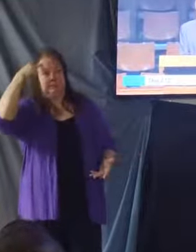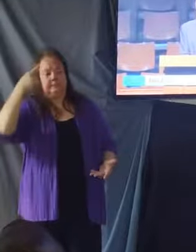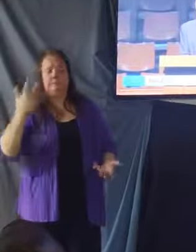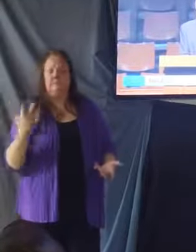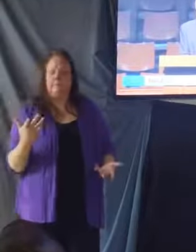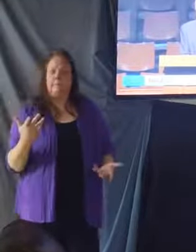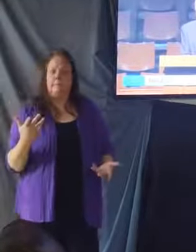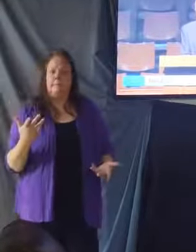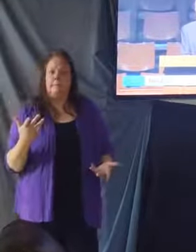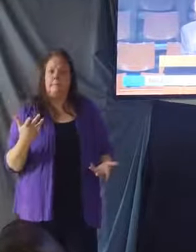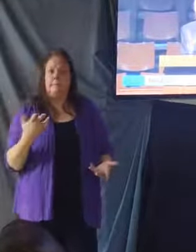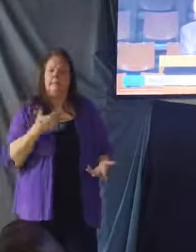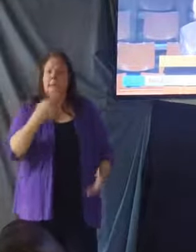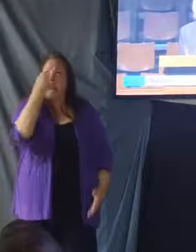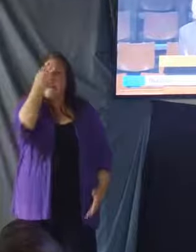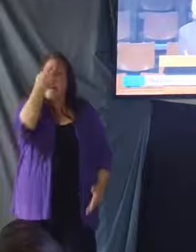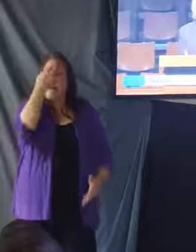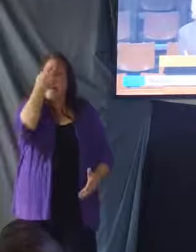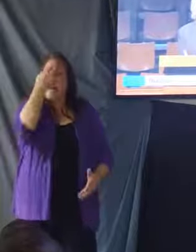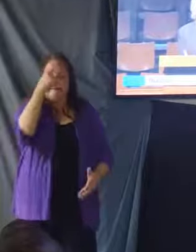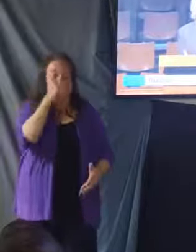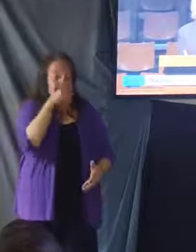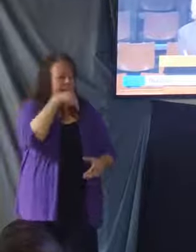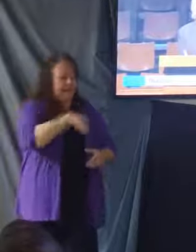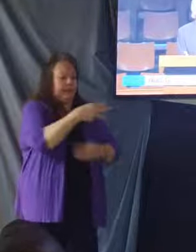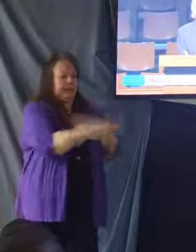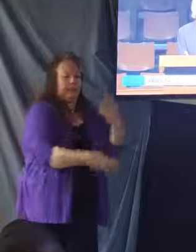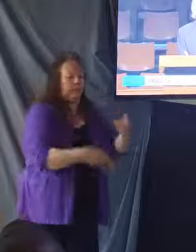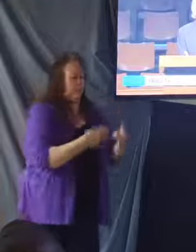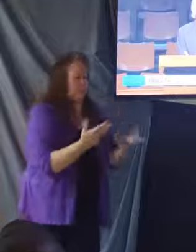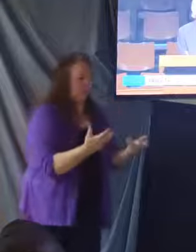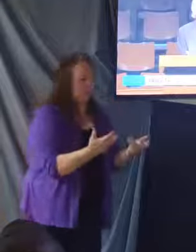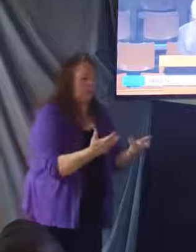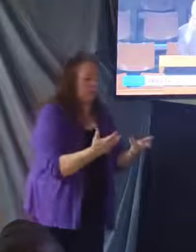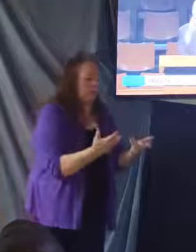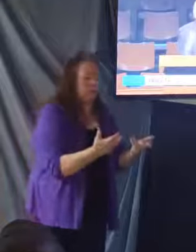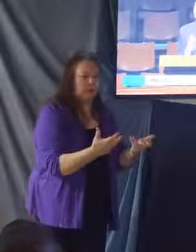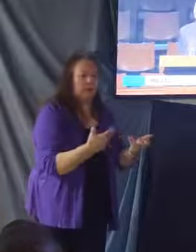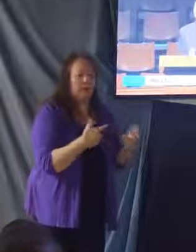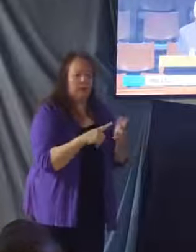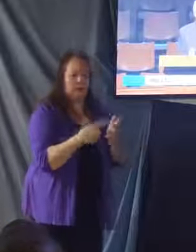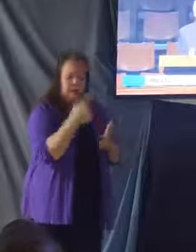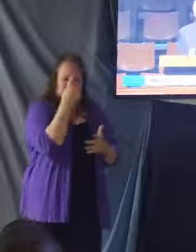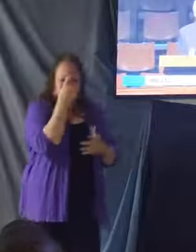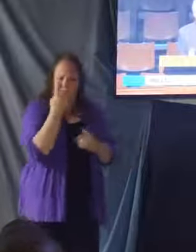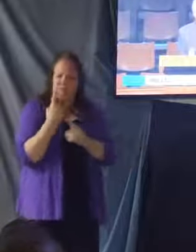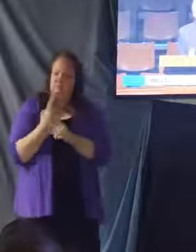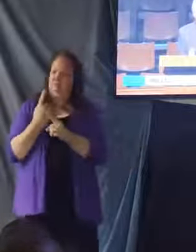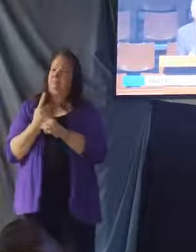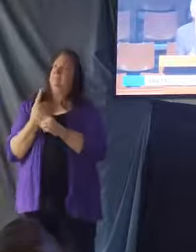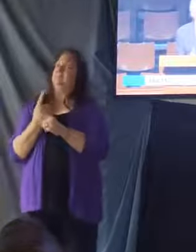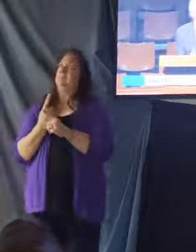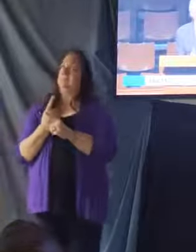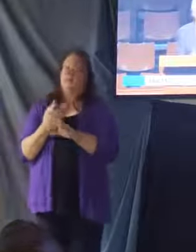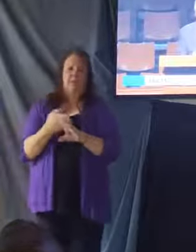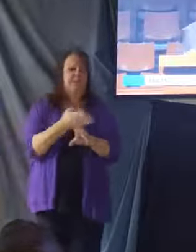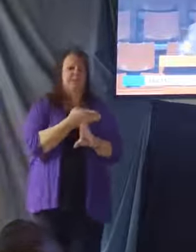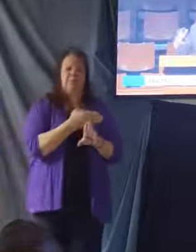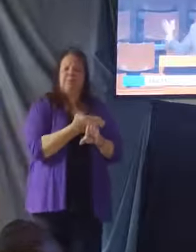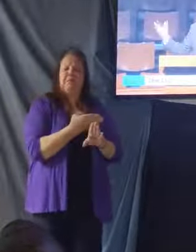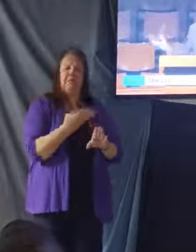We set our mind not on the things of the world. I'm starting to think sensibly. Before I